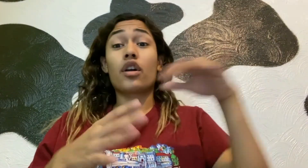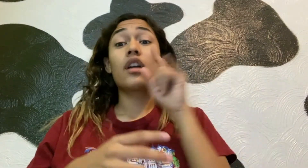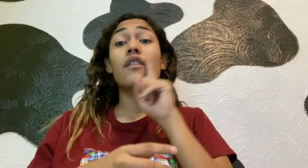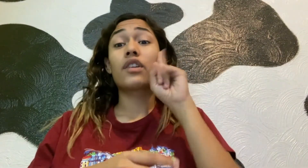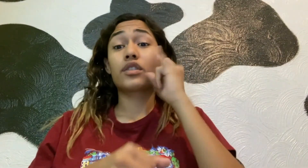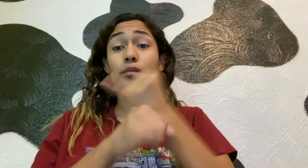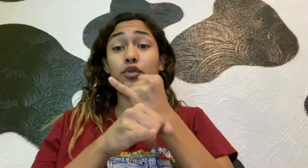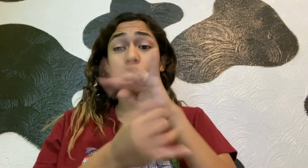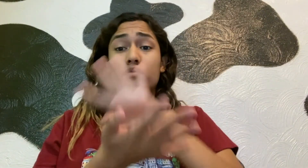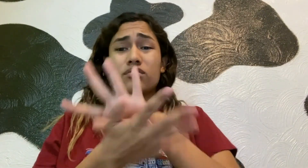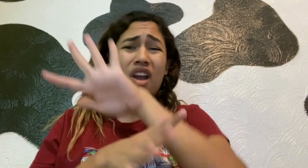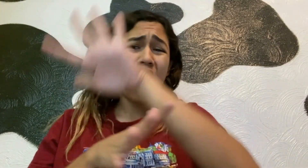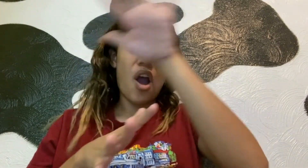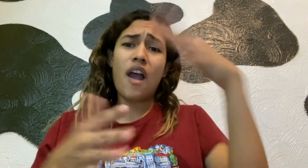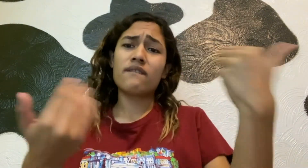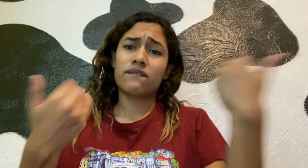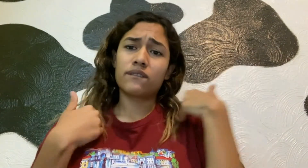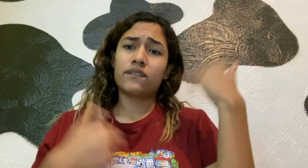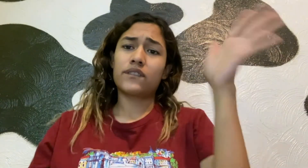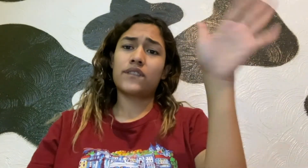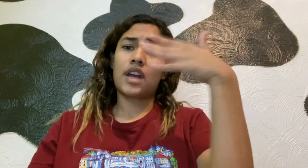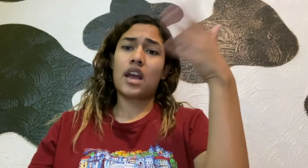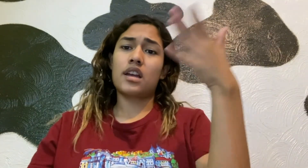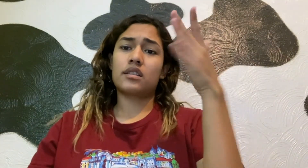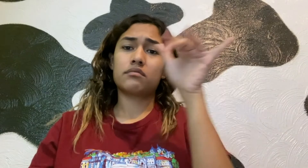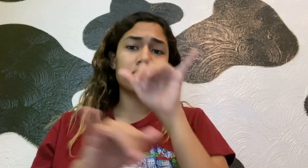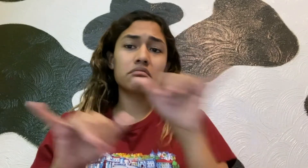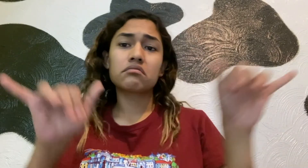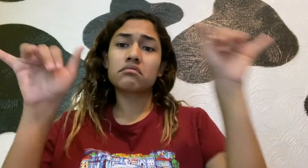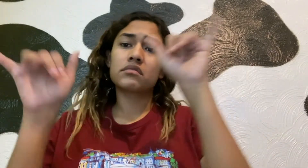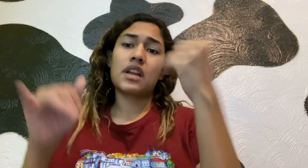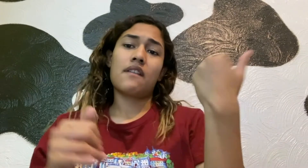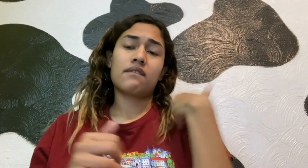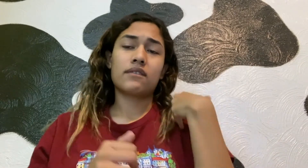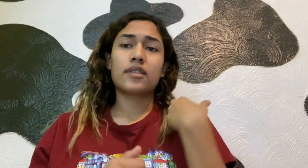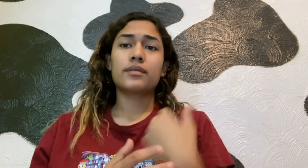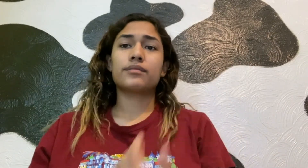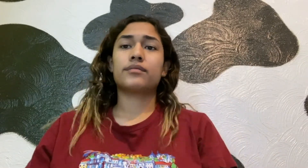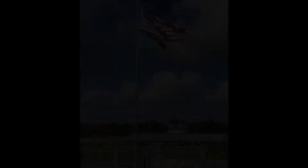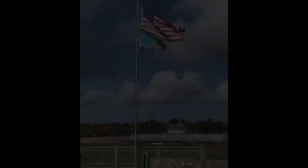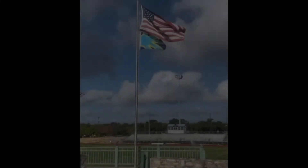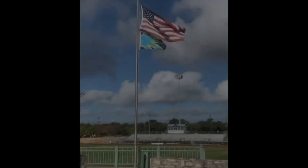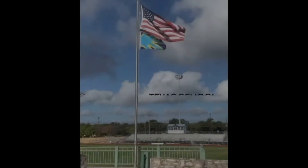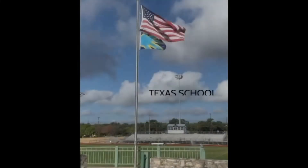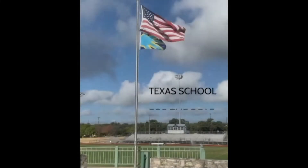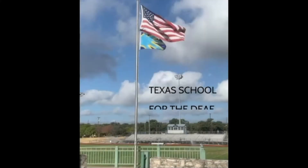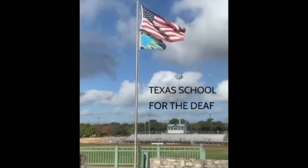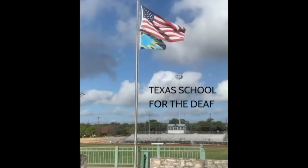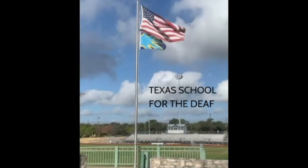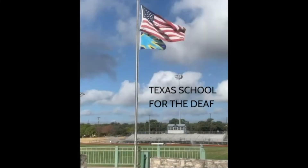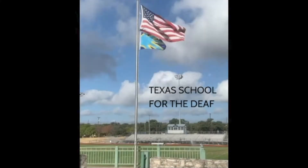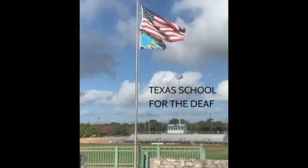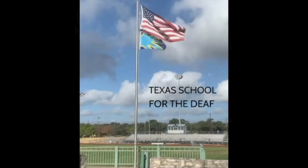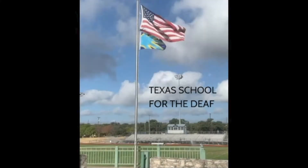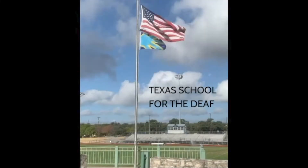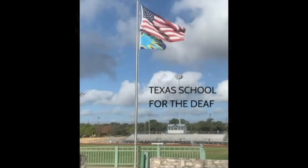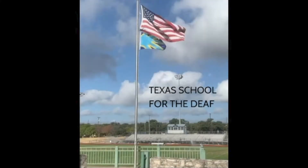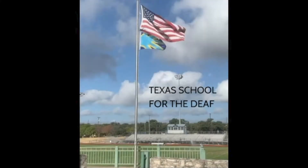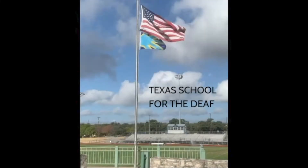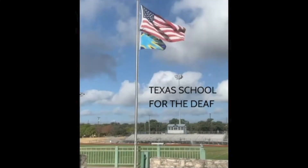That flag is displayed on Deaf schools across the country. It cuts to a photo of a flagpole. There's the American flag and Arnaud's flag underneath it. Text